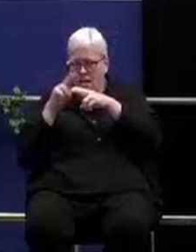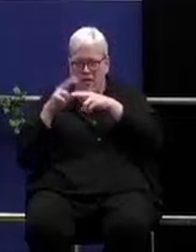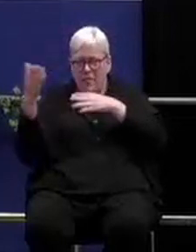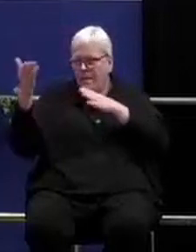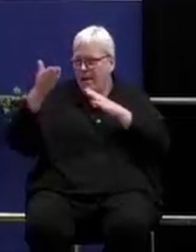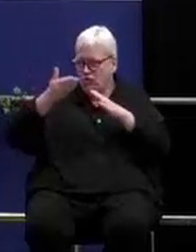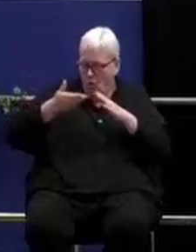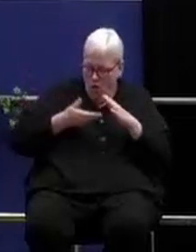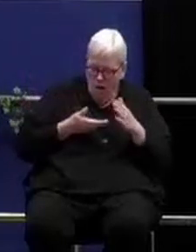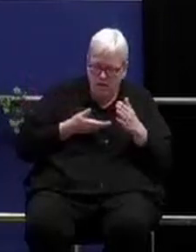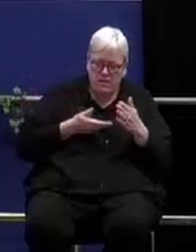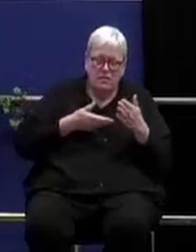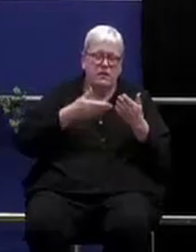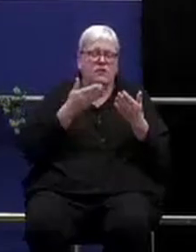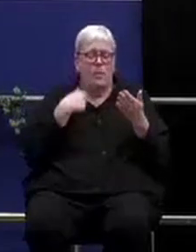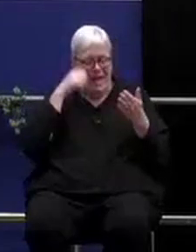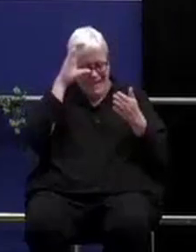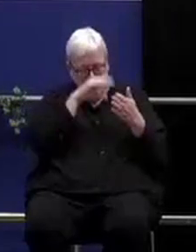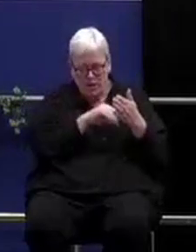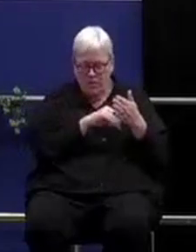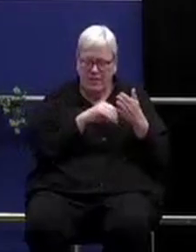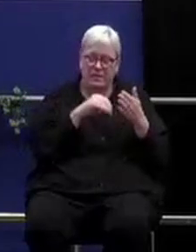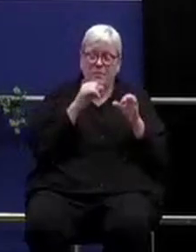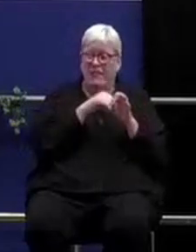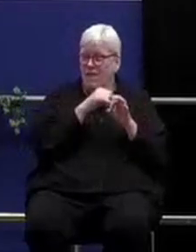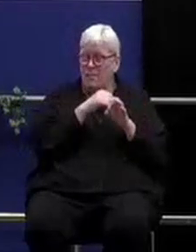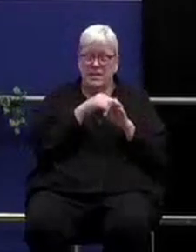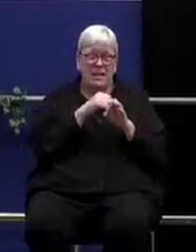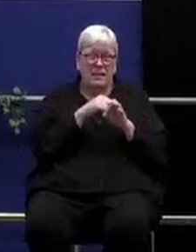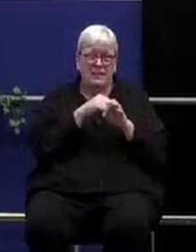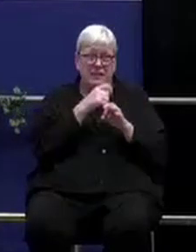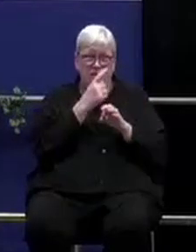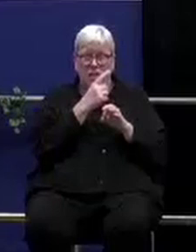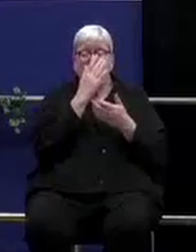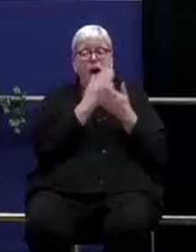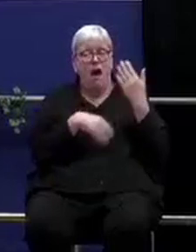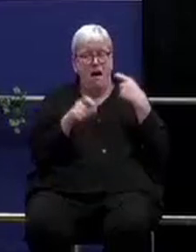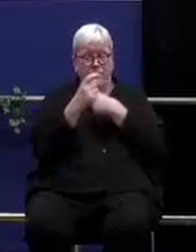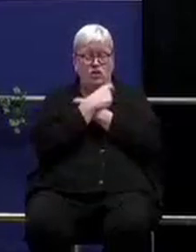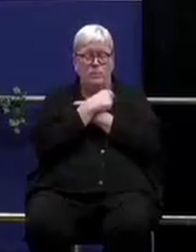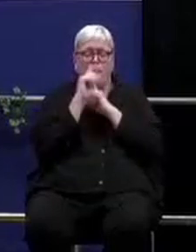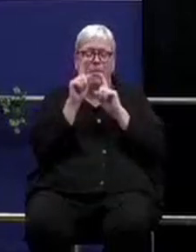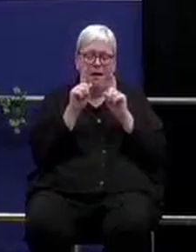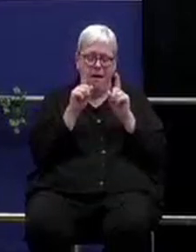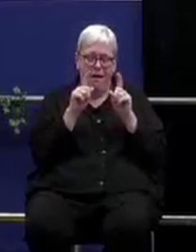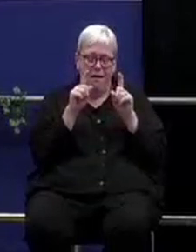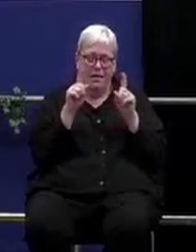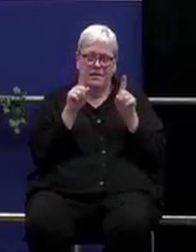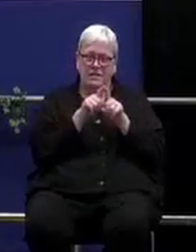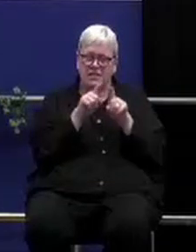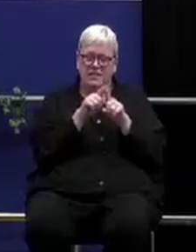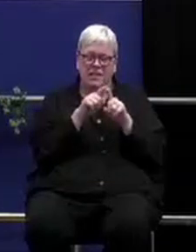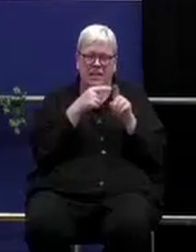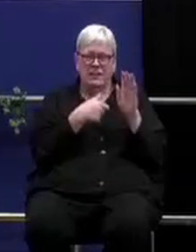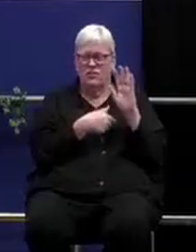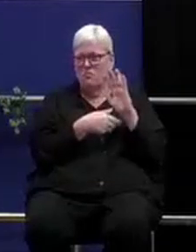I had when I was in Egypt. Obviously, in The Pharmacist, she is half Egyptian, but it's almost like she passes, and